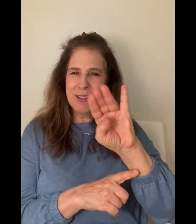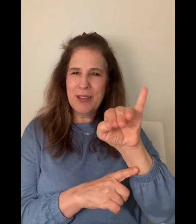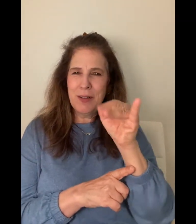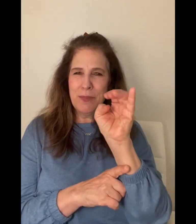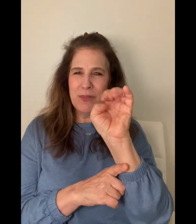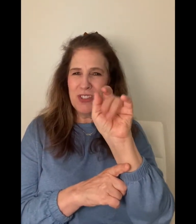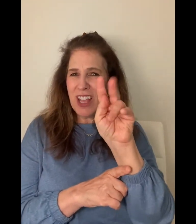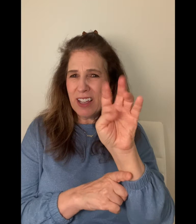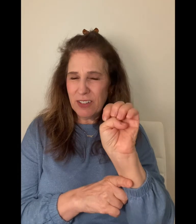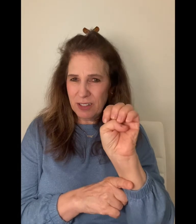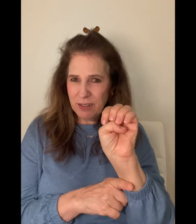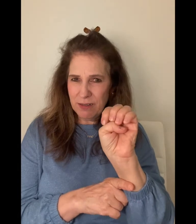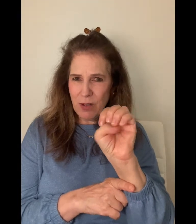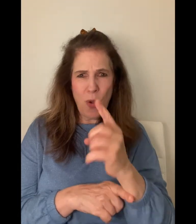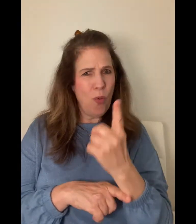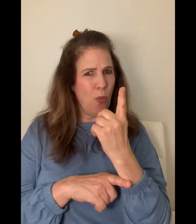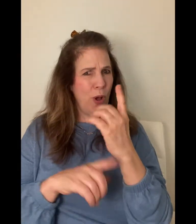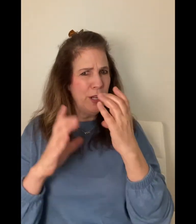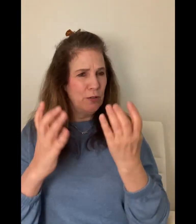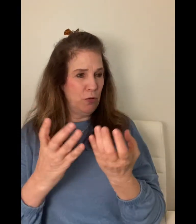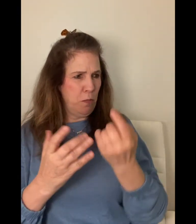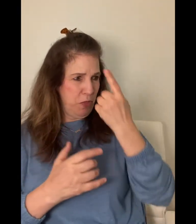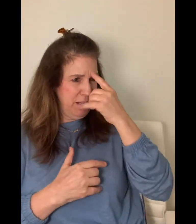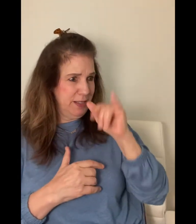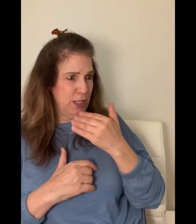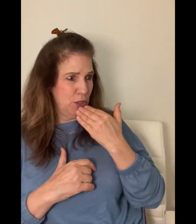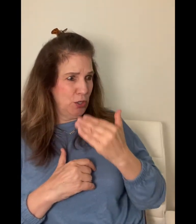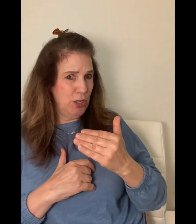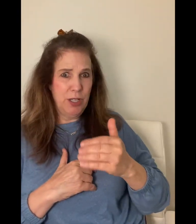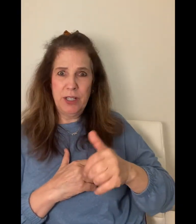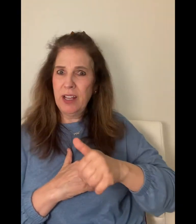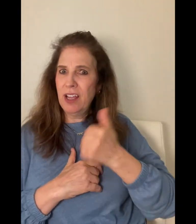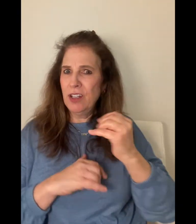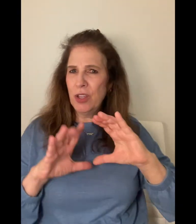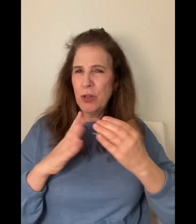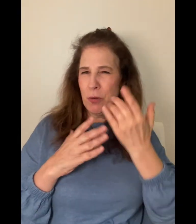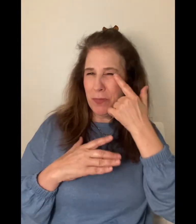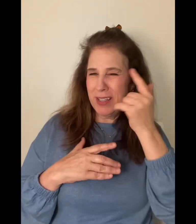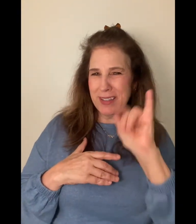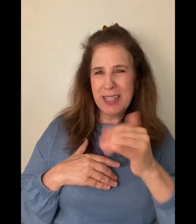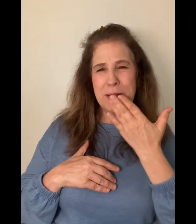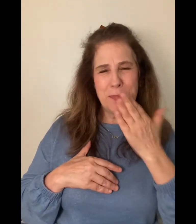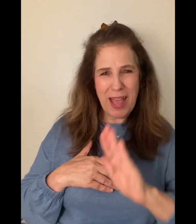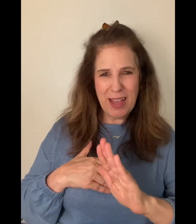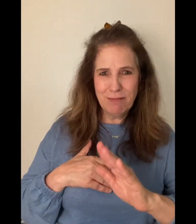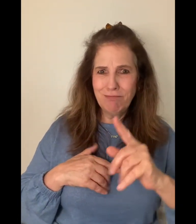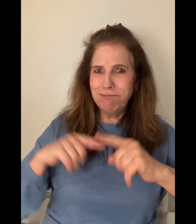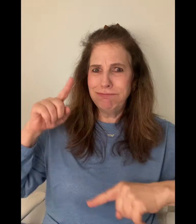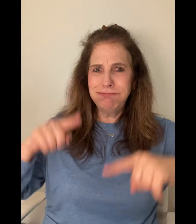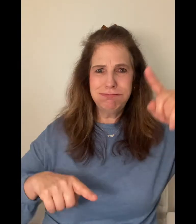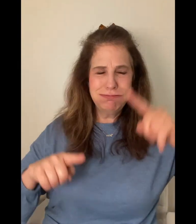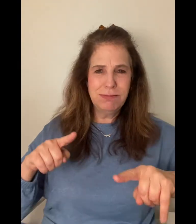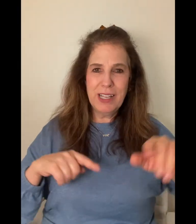warped. It's just political. When a baby is born naked. Nobody thinks it's awkward. Nobody thinks